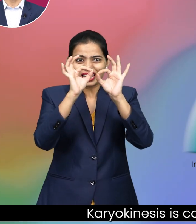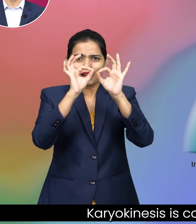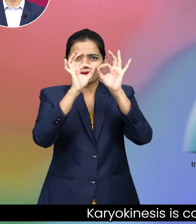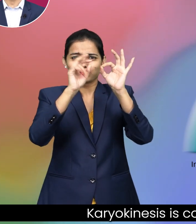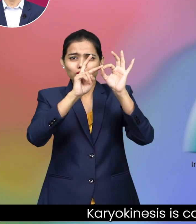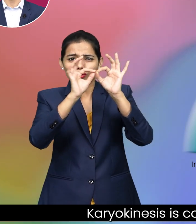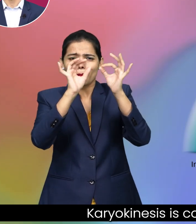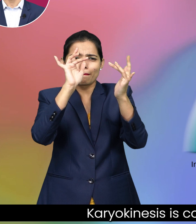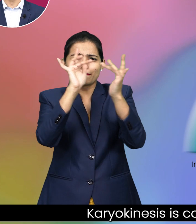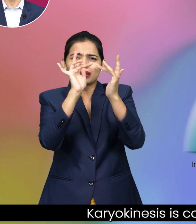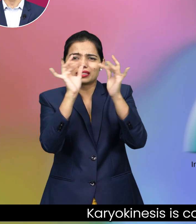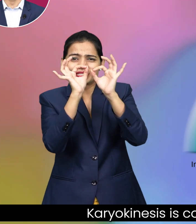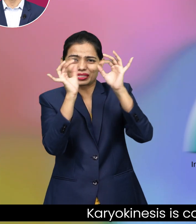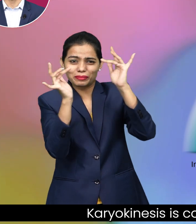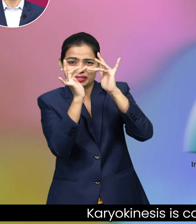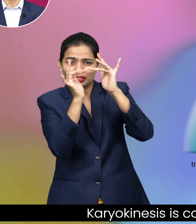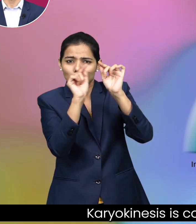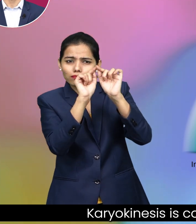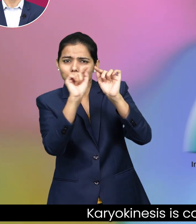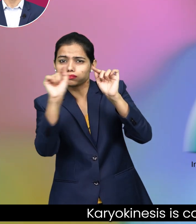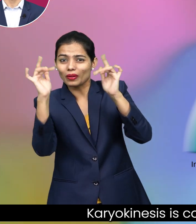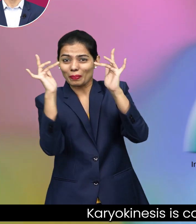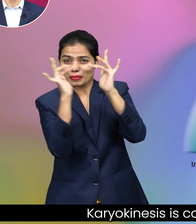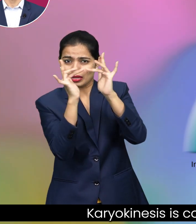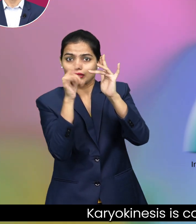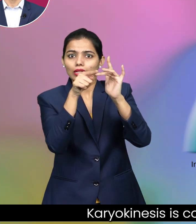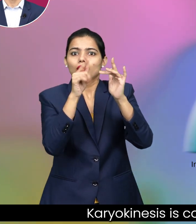Karyokinesis is completed through four steps.